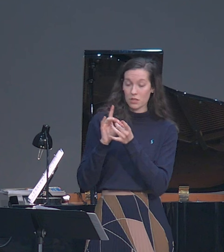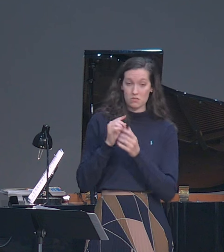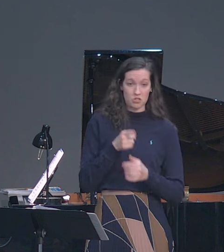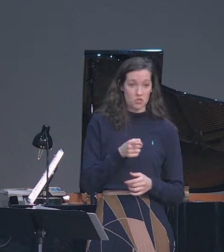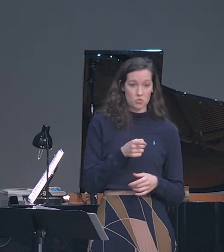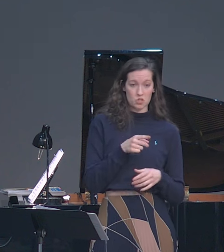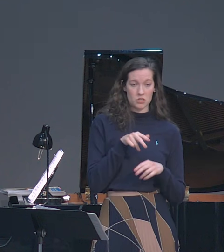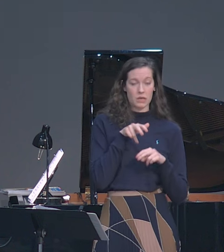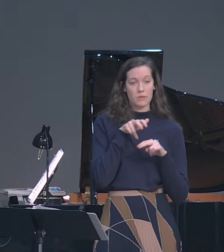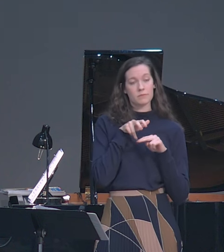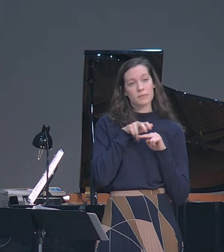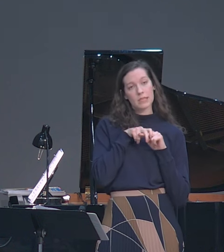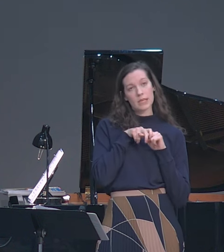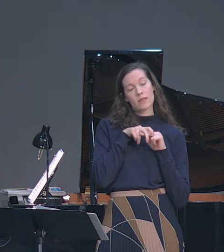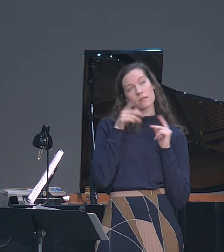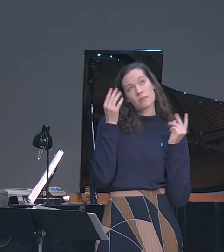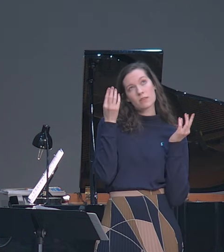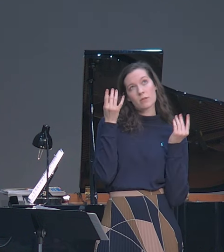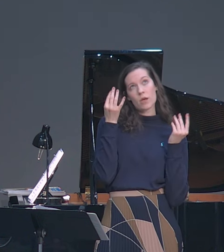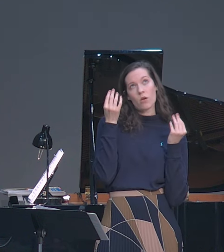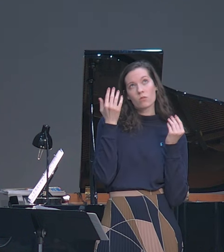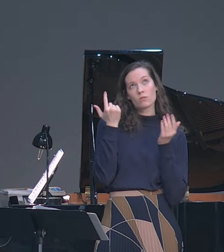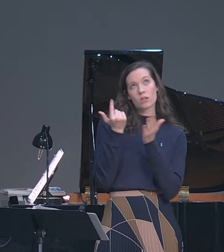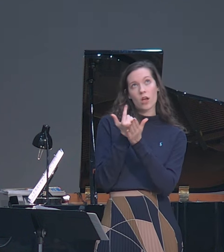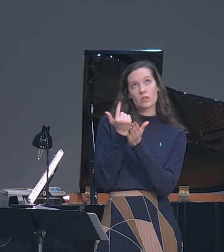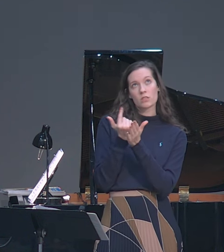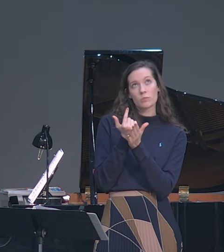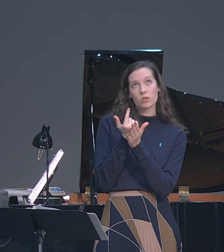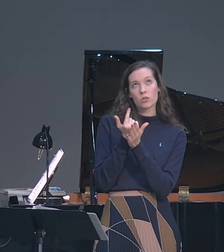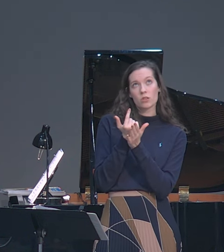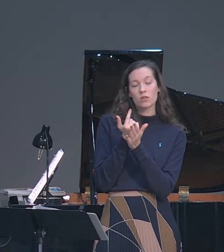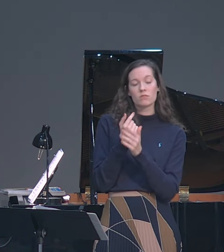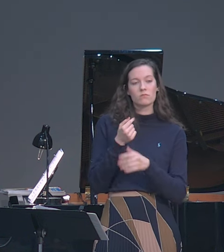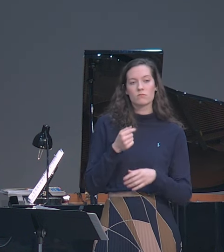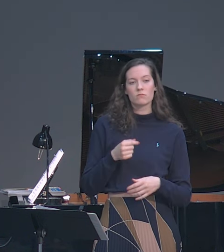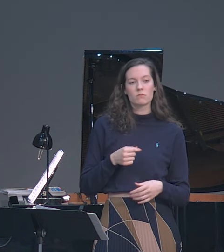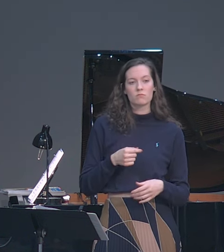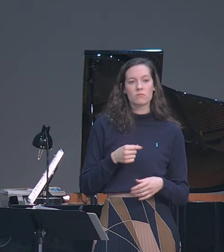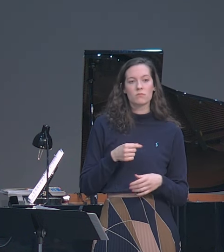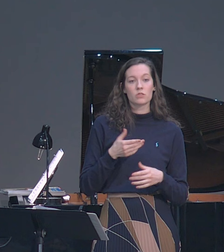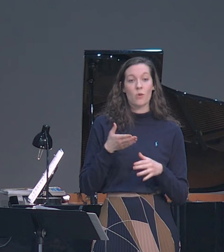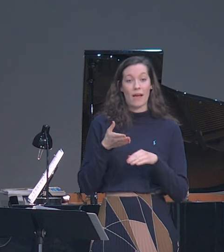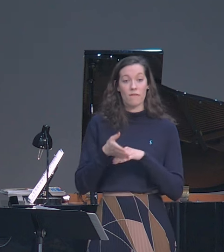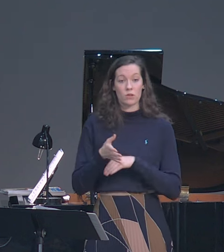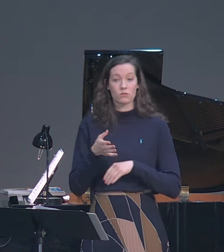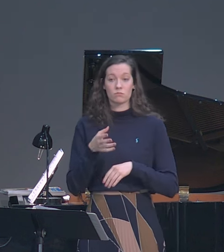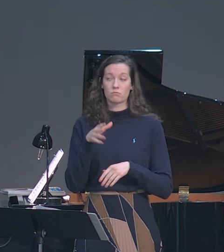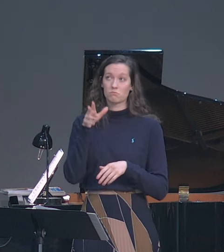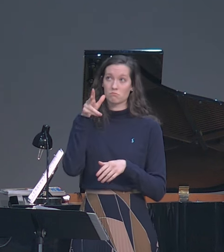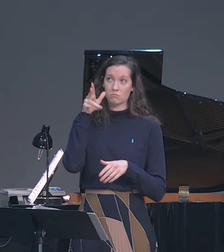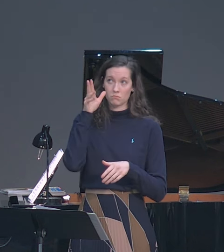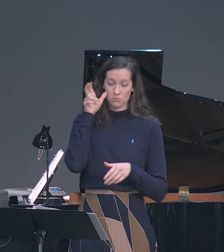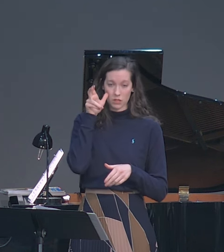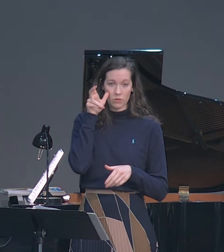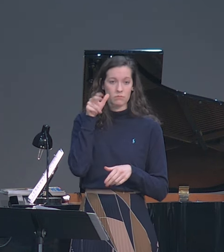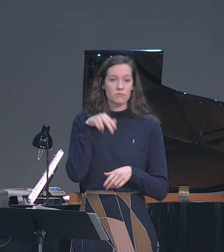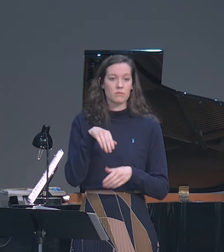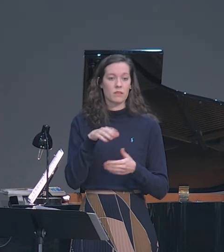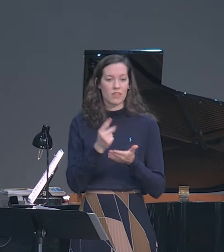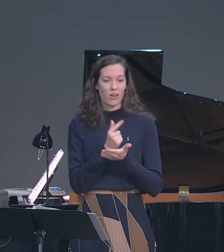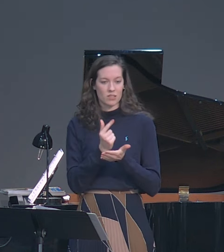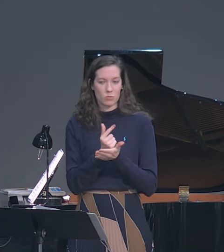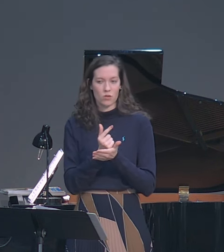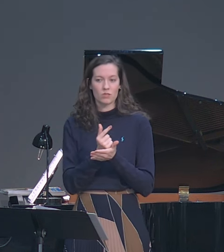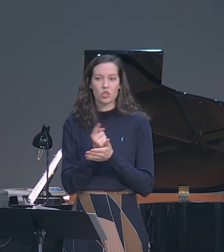ponder Jesus through the gospel. After you heard the gospel, you personally received